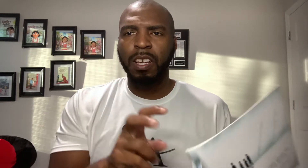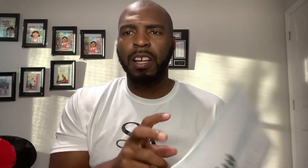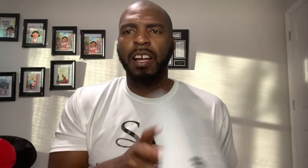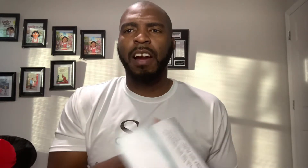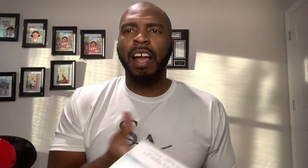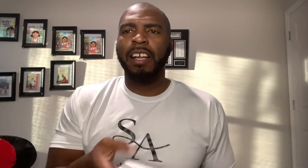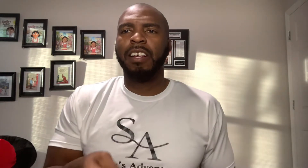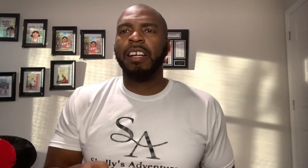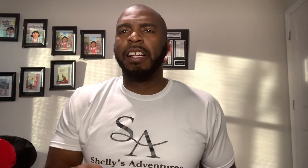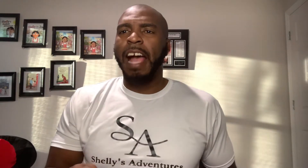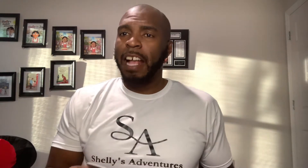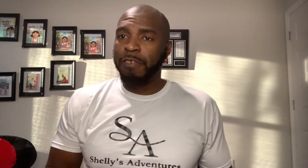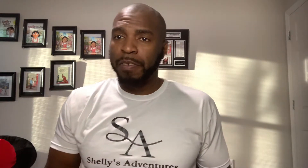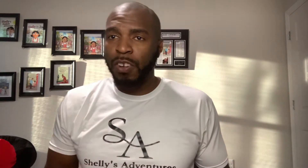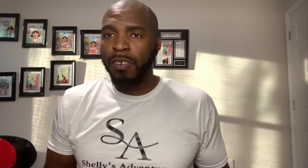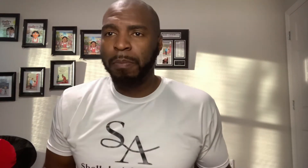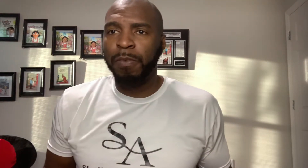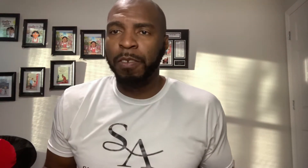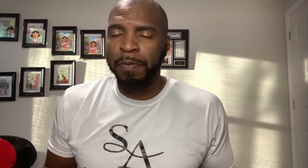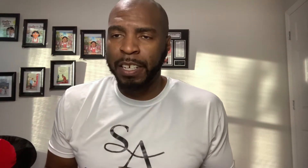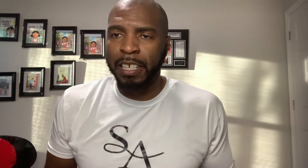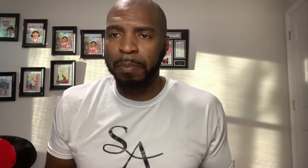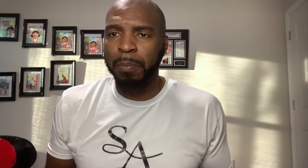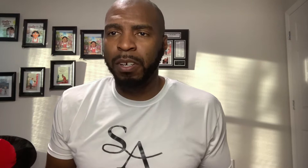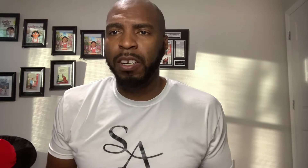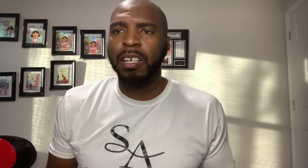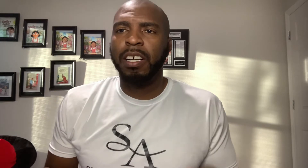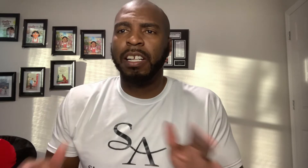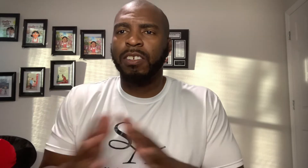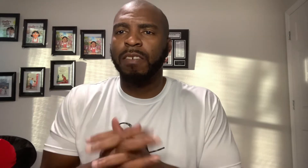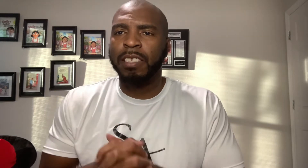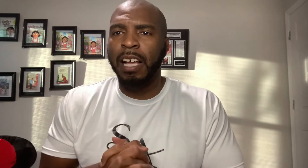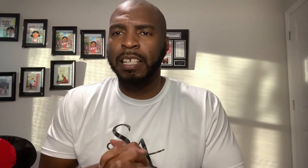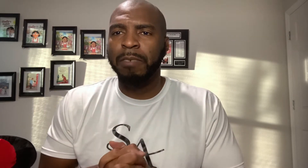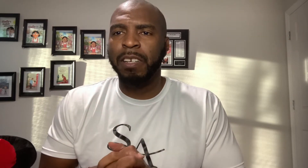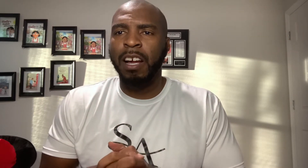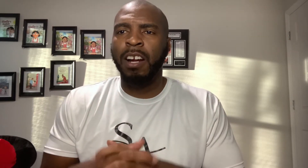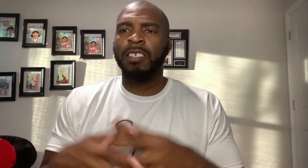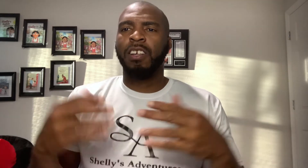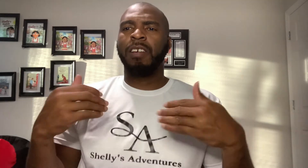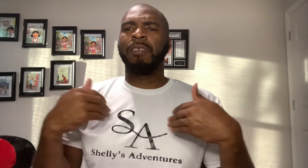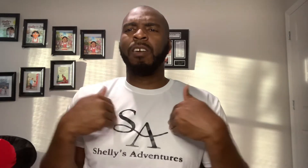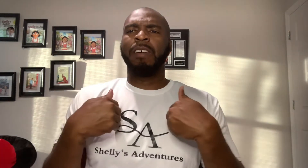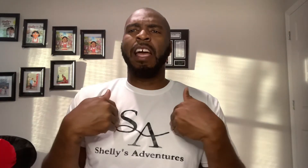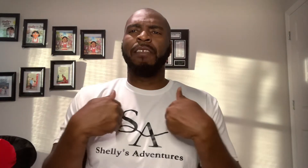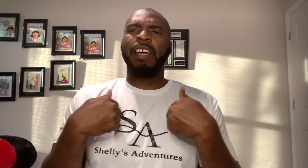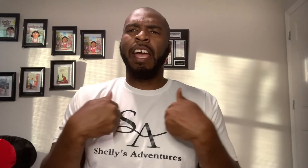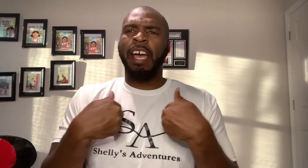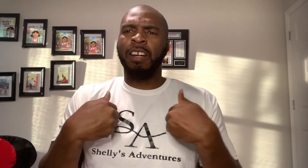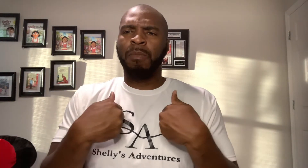All right, last review before we finish up the book. Let's go over the signs that we learned. So here we go. We have